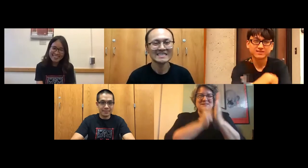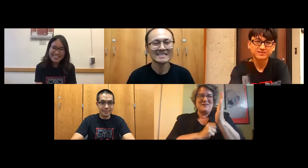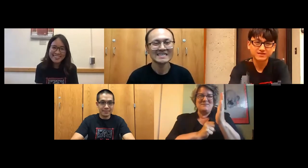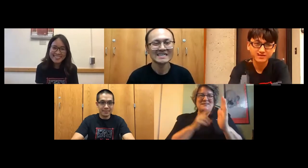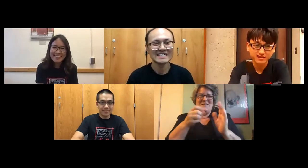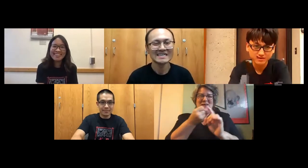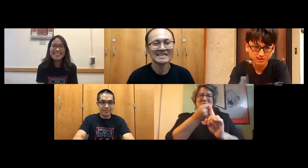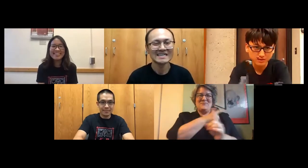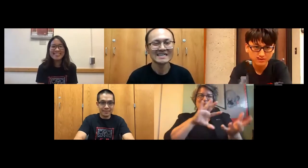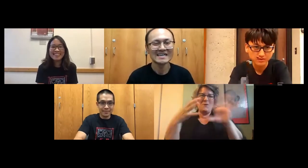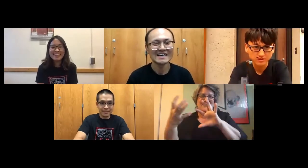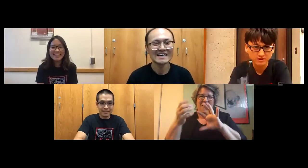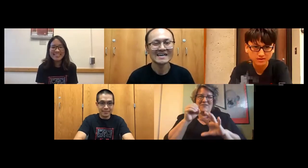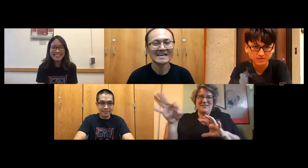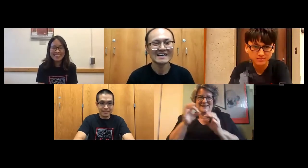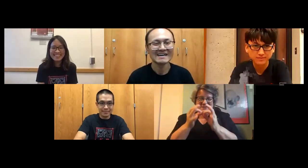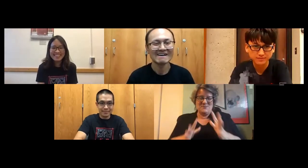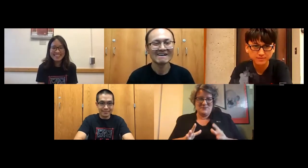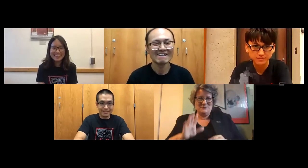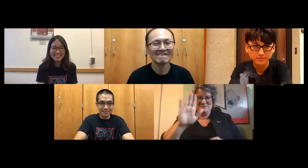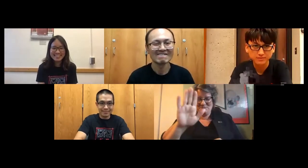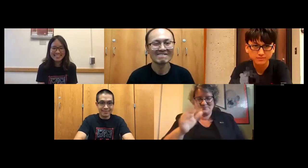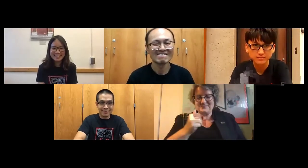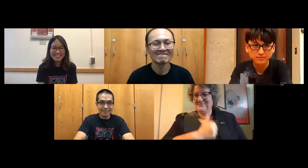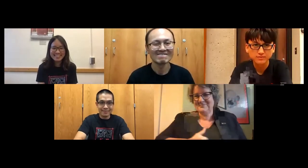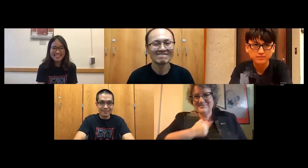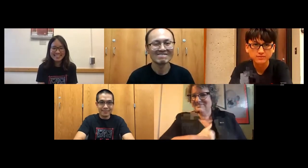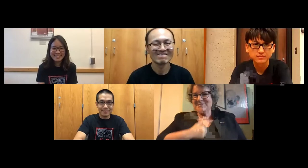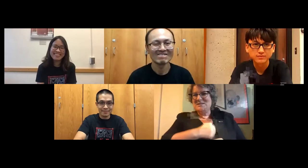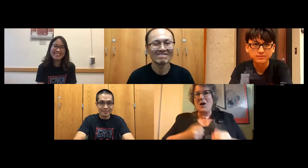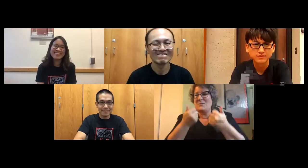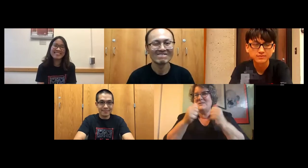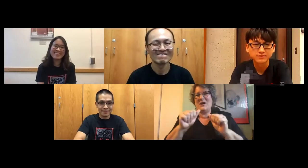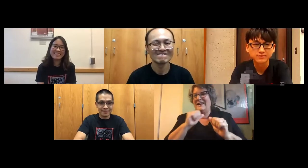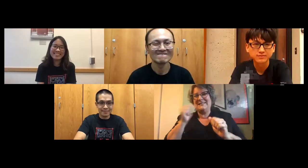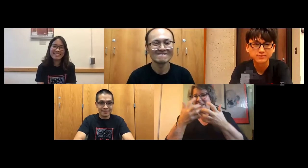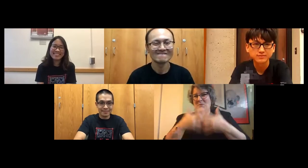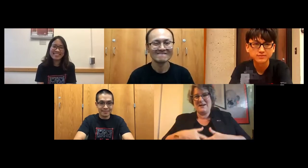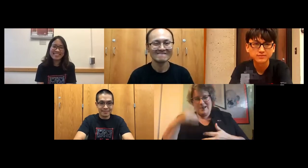script, so I'm throwing off the interpreter. Sorry, we're trying, it's not working out for